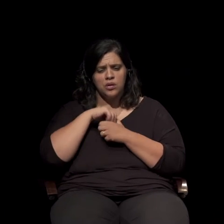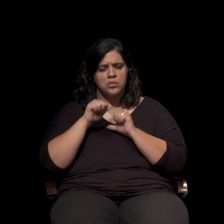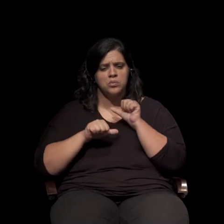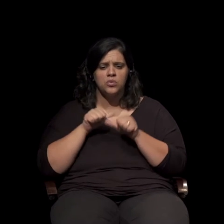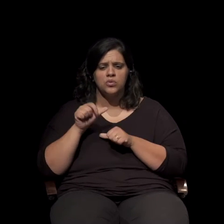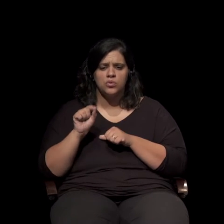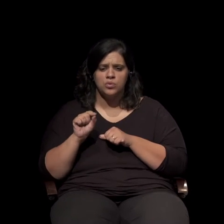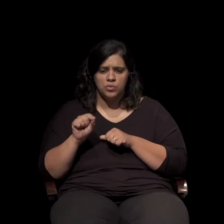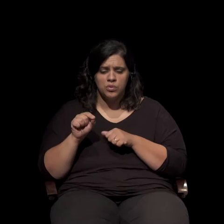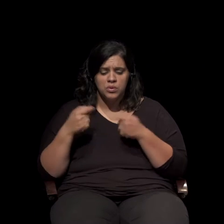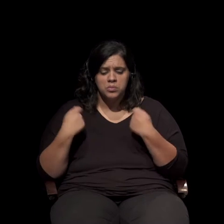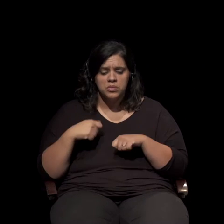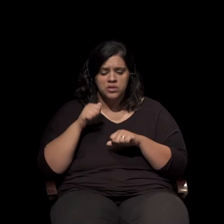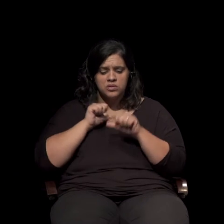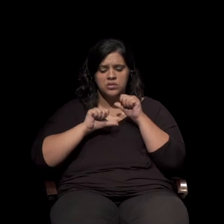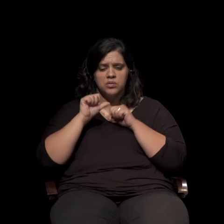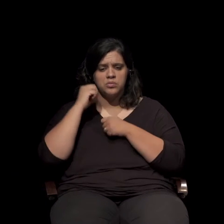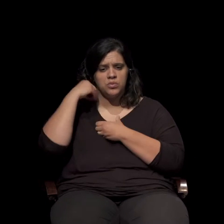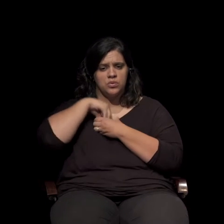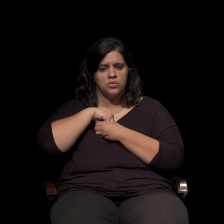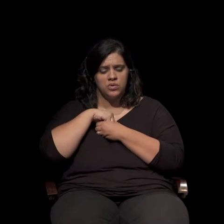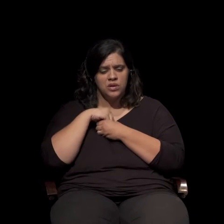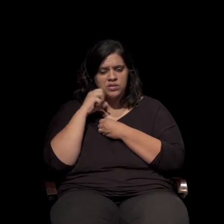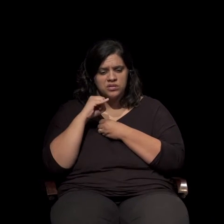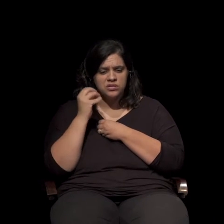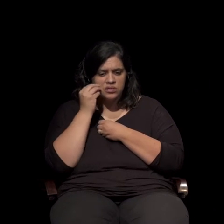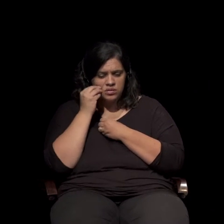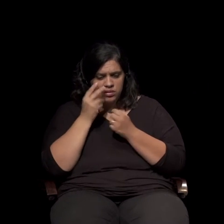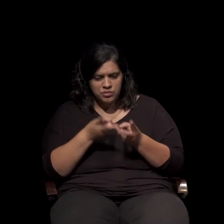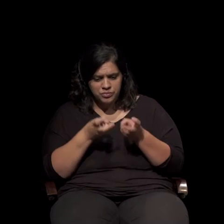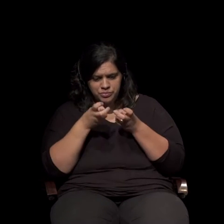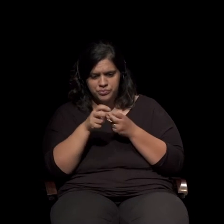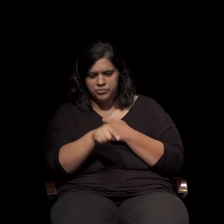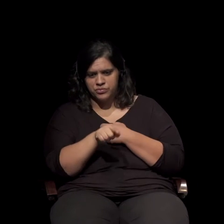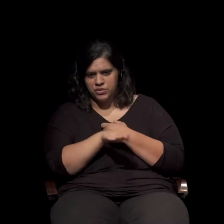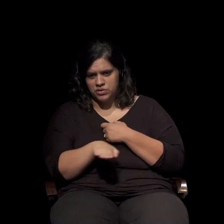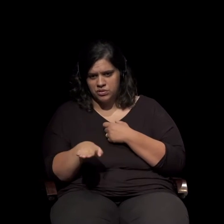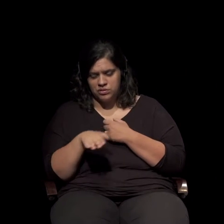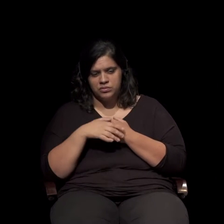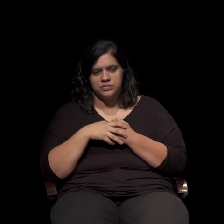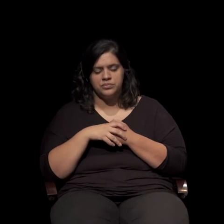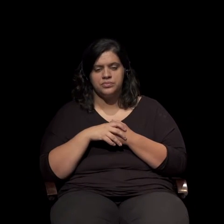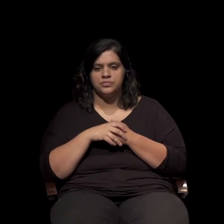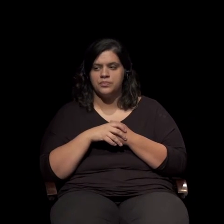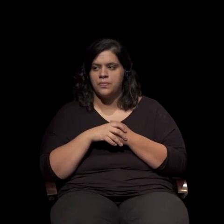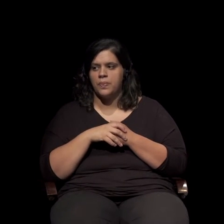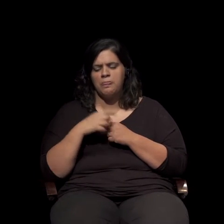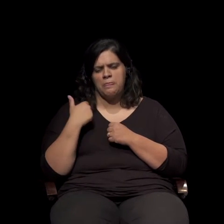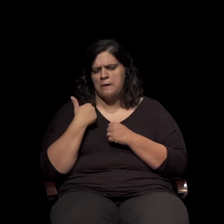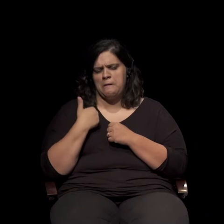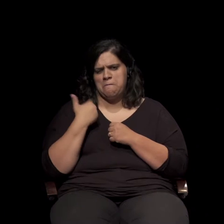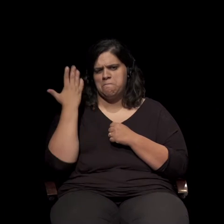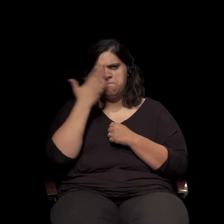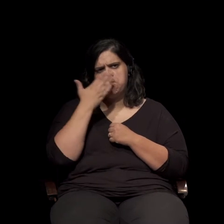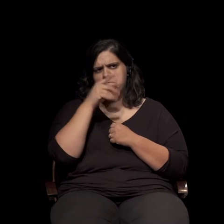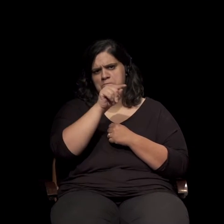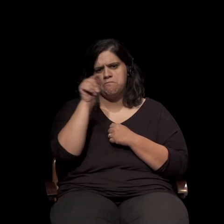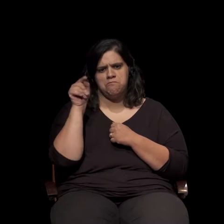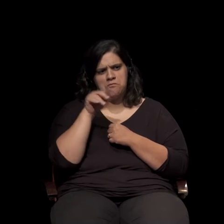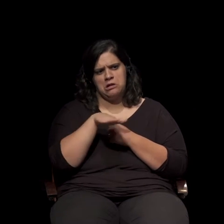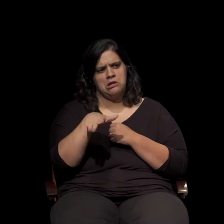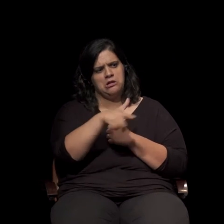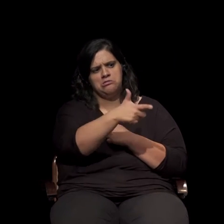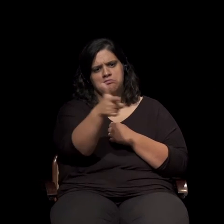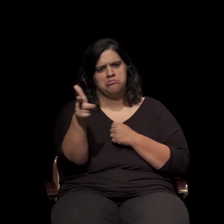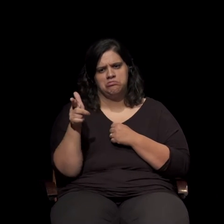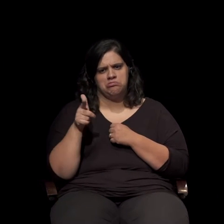to really recognize the child. I don't see any children in the audience here, and also not